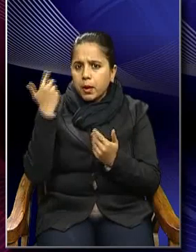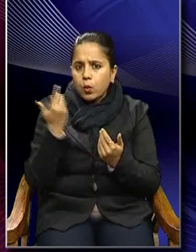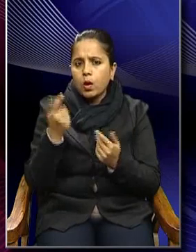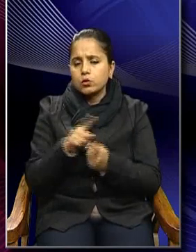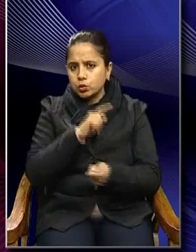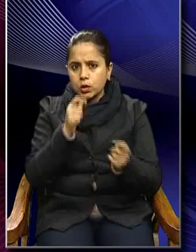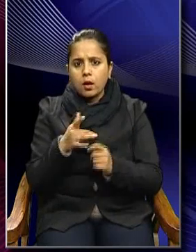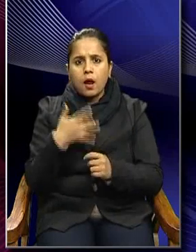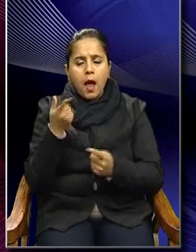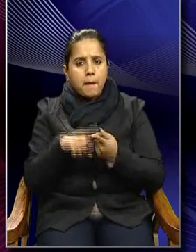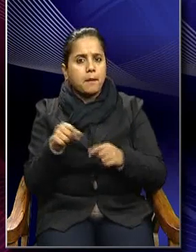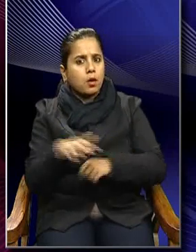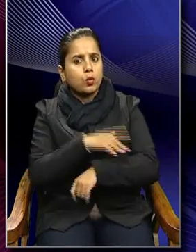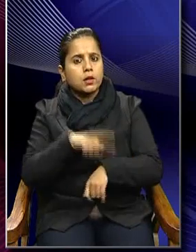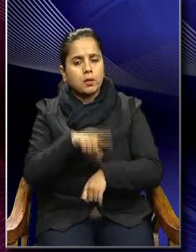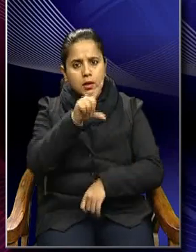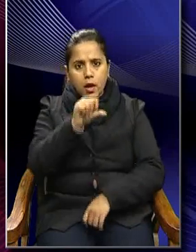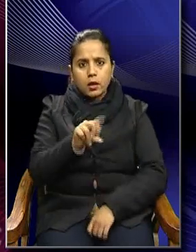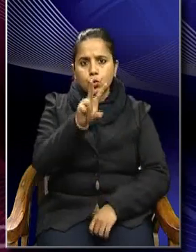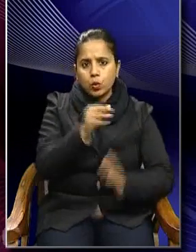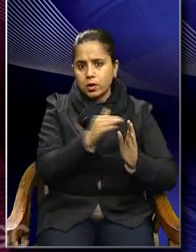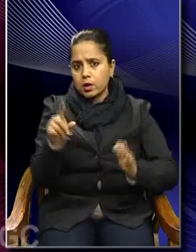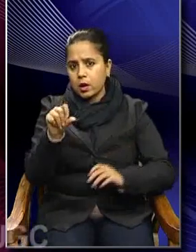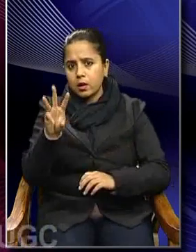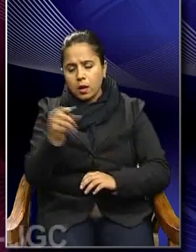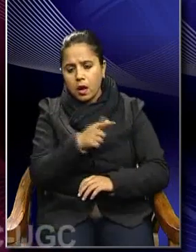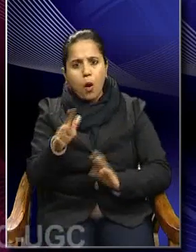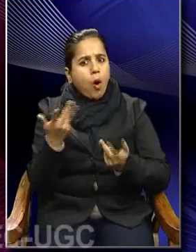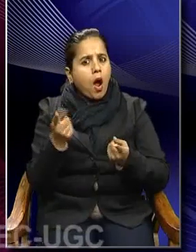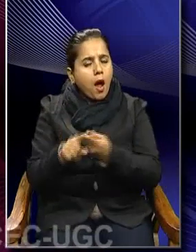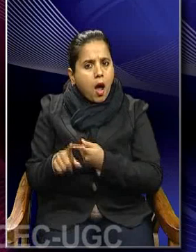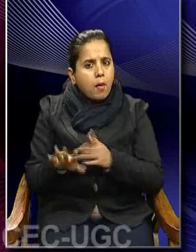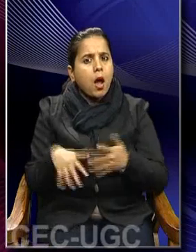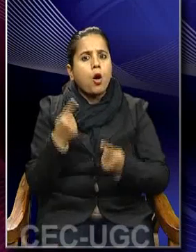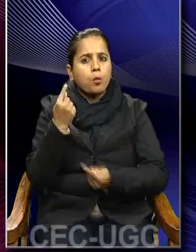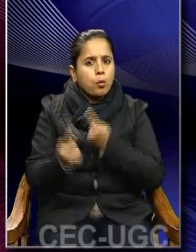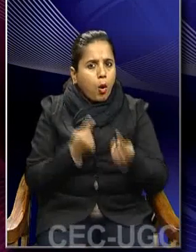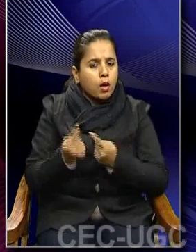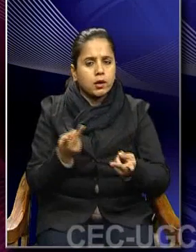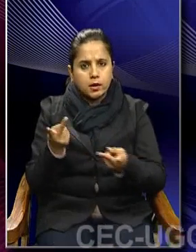transpired between the decades of 1920s and 30s and how polities catapulted